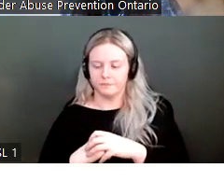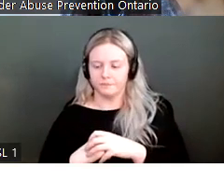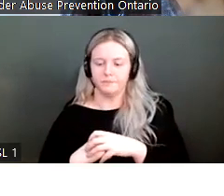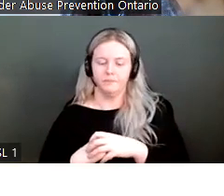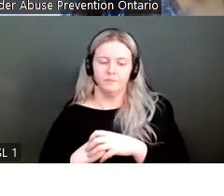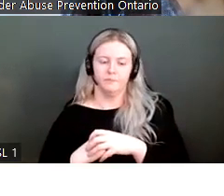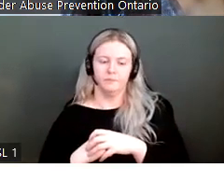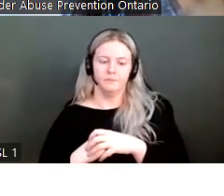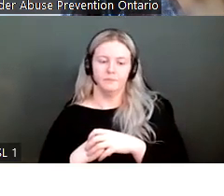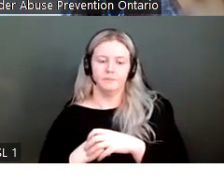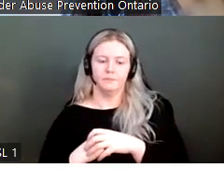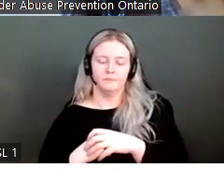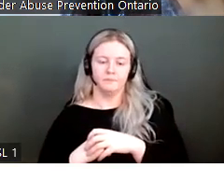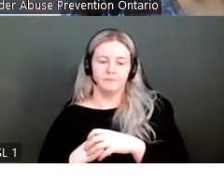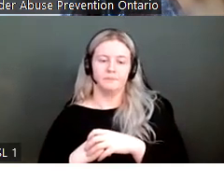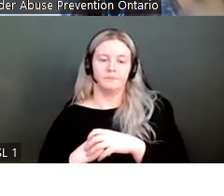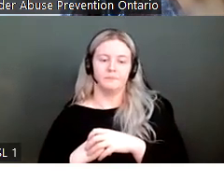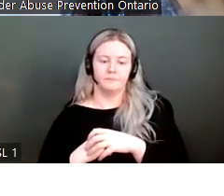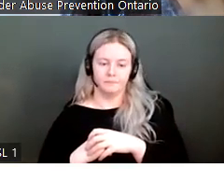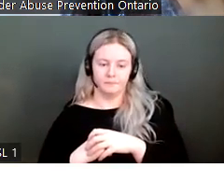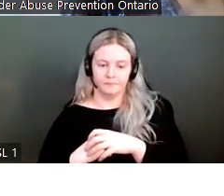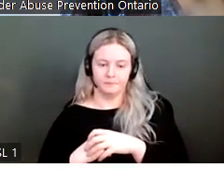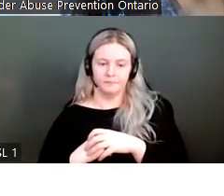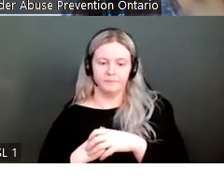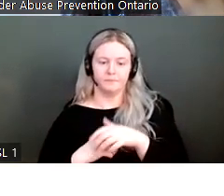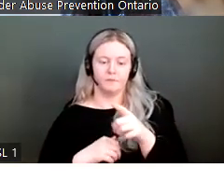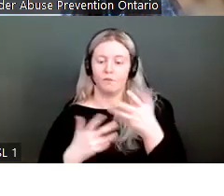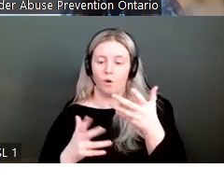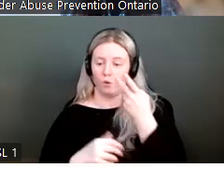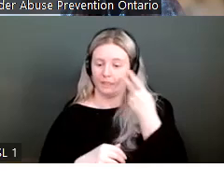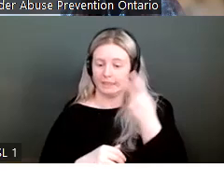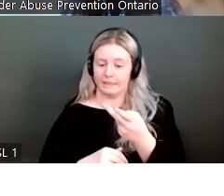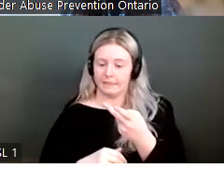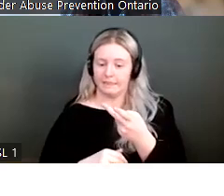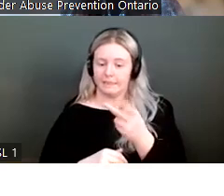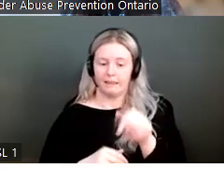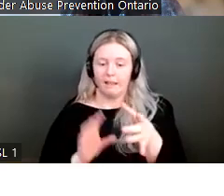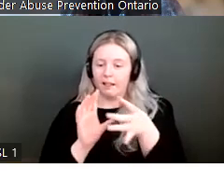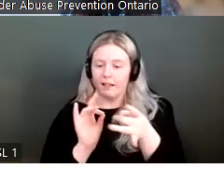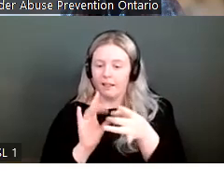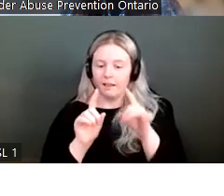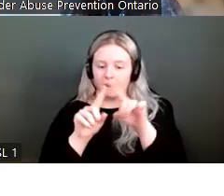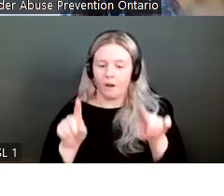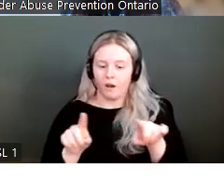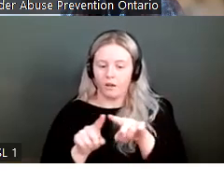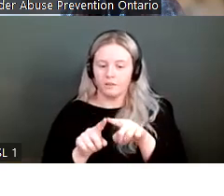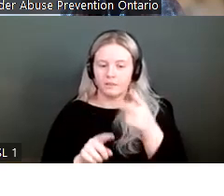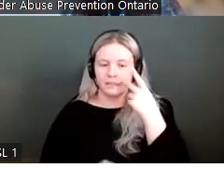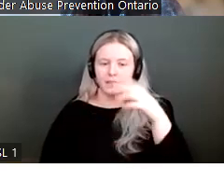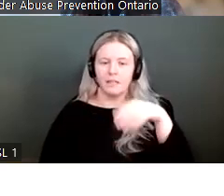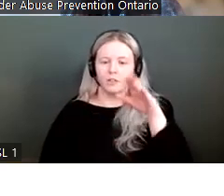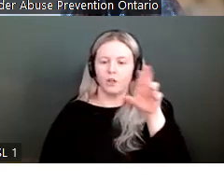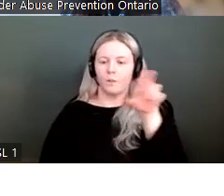participants. As many of you have already discovered, there's a little message box. If you'll see a little bubble in the top